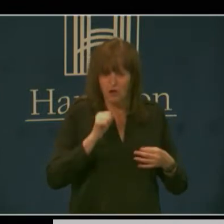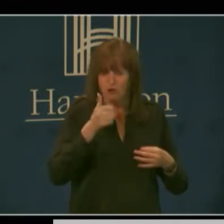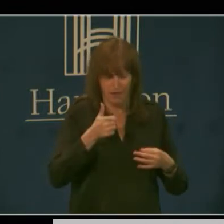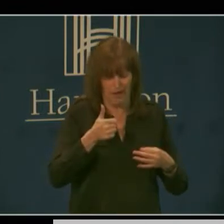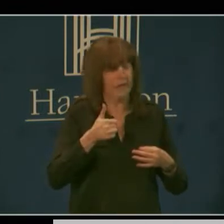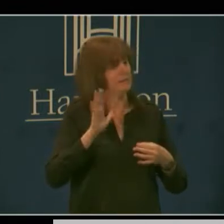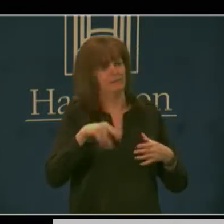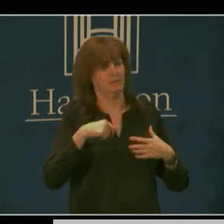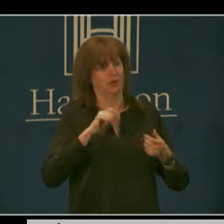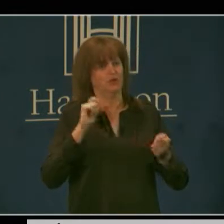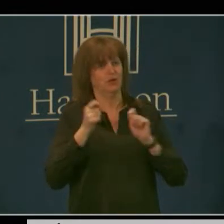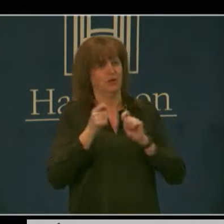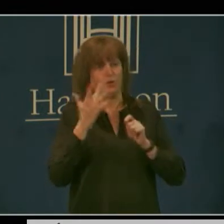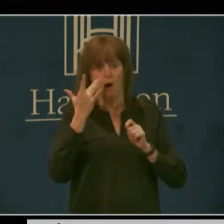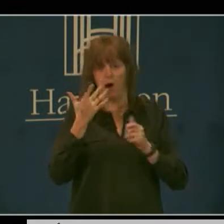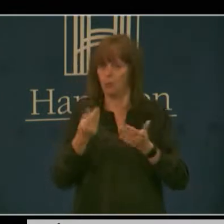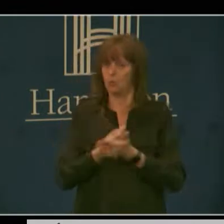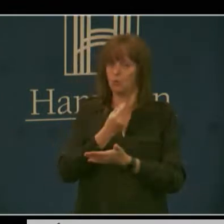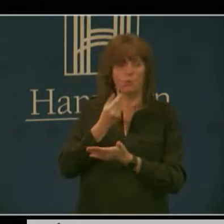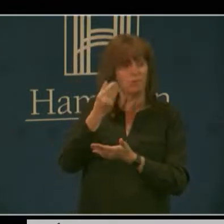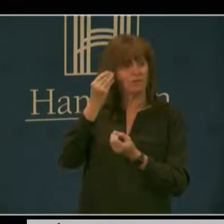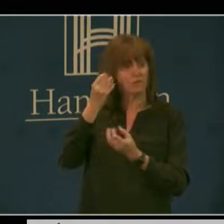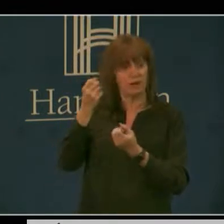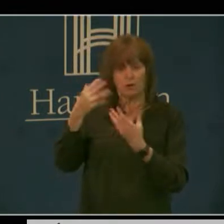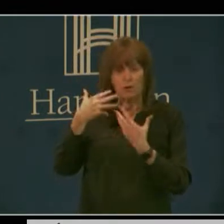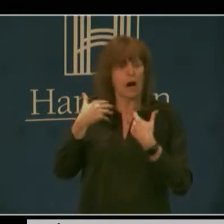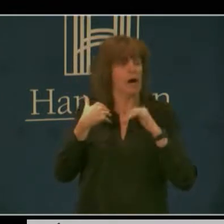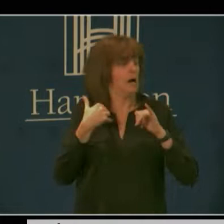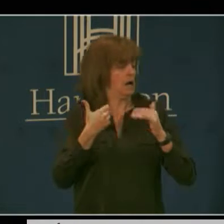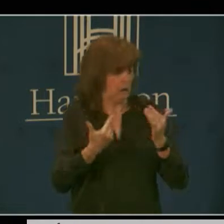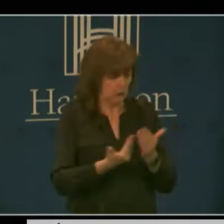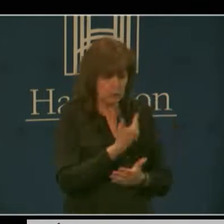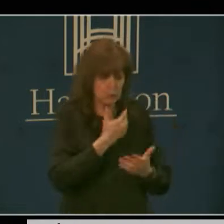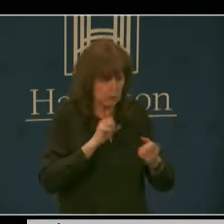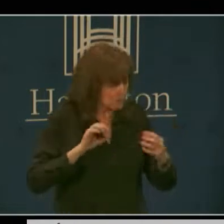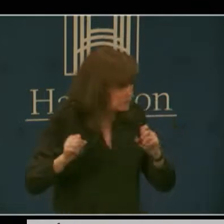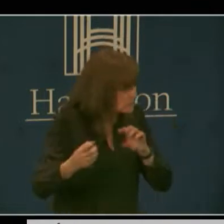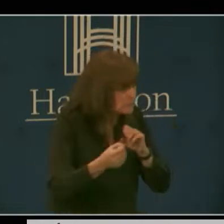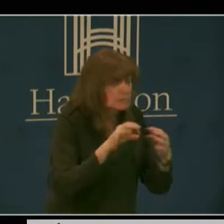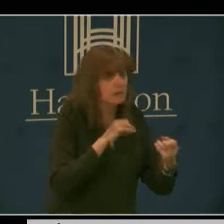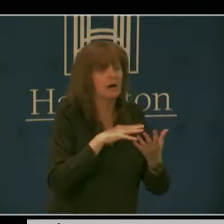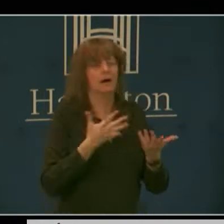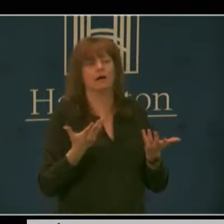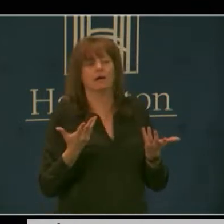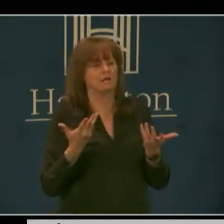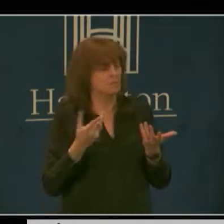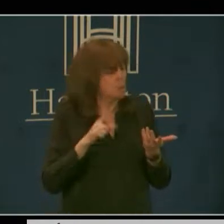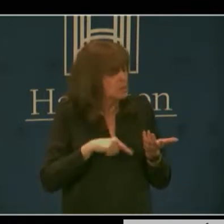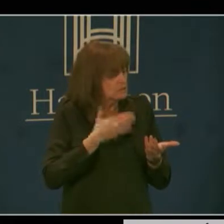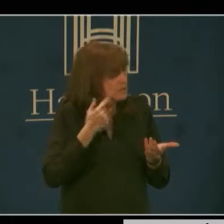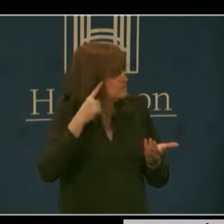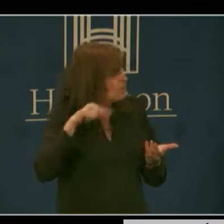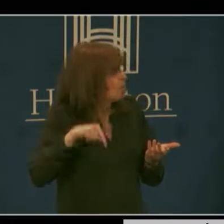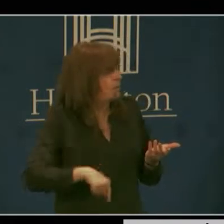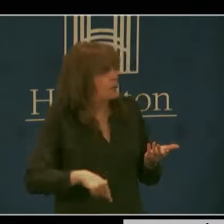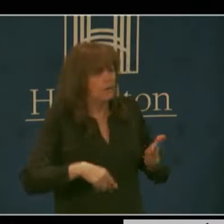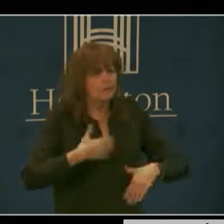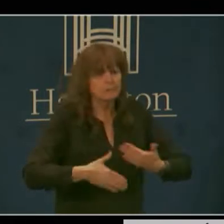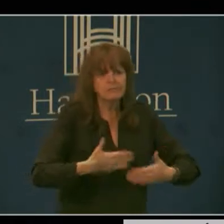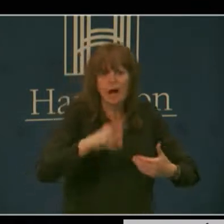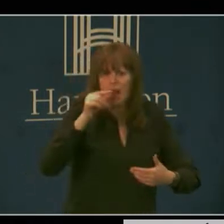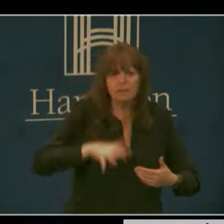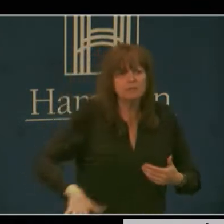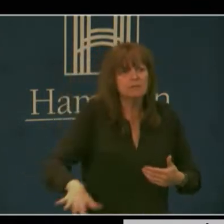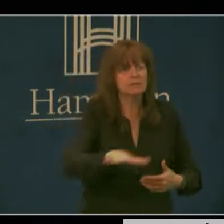it's based on changing inputs, and ultimately it's based on what's in the best interest of this community. You know, we have a poster on the wall